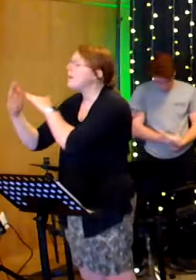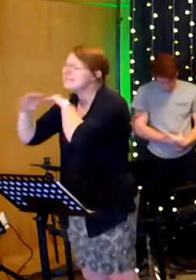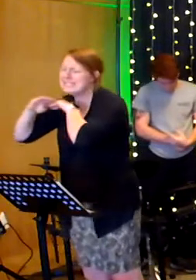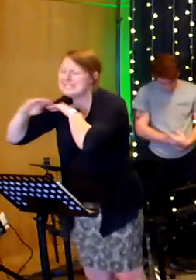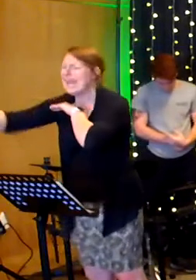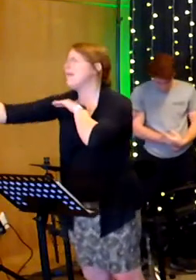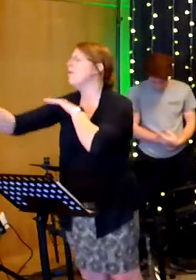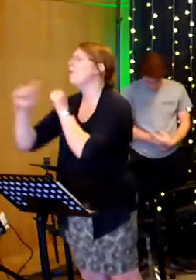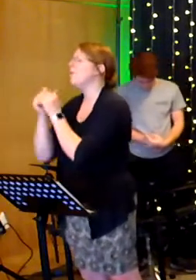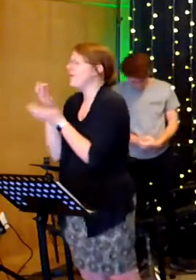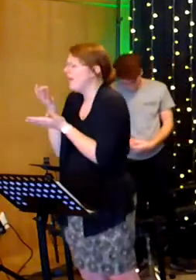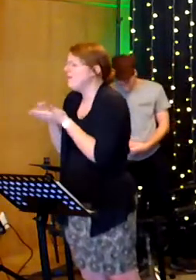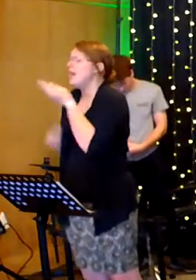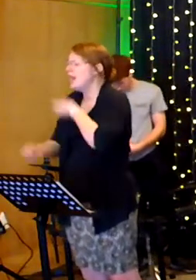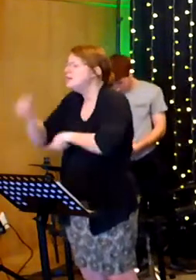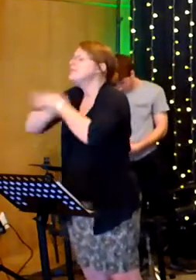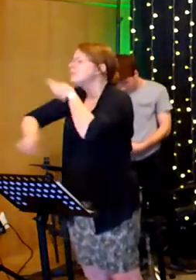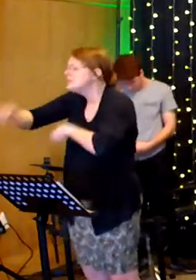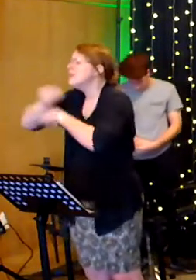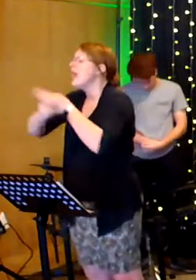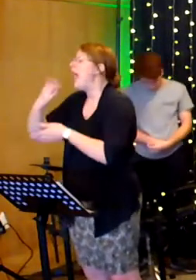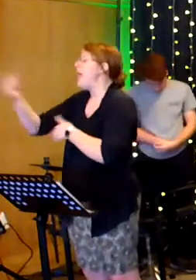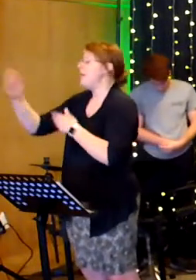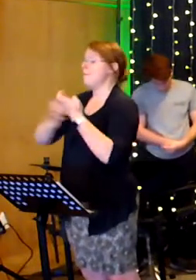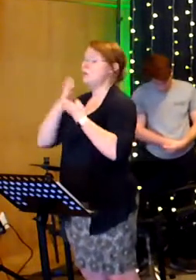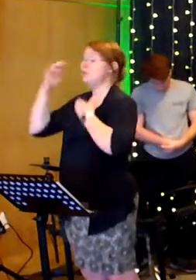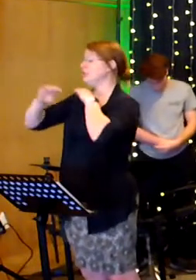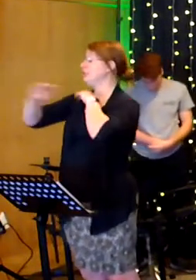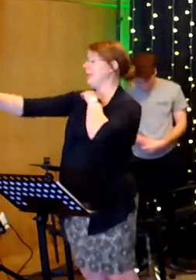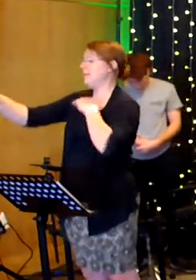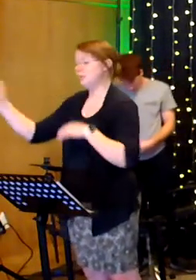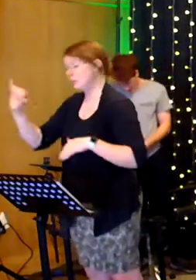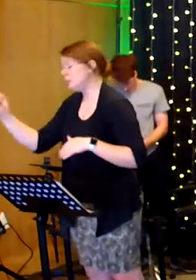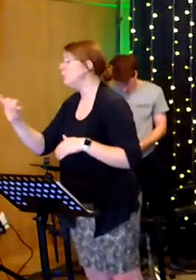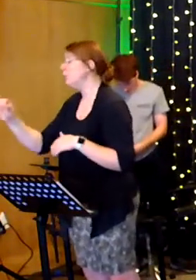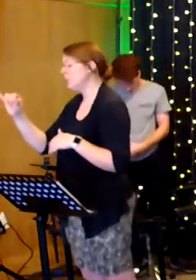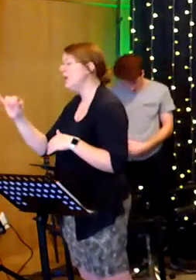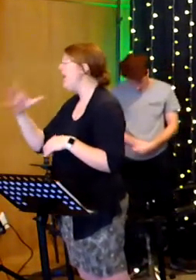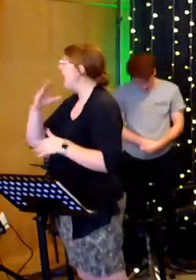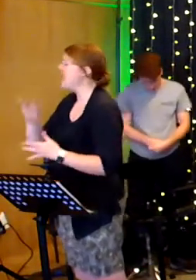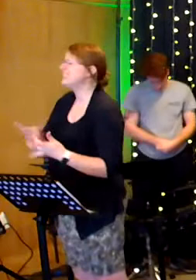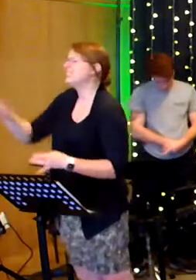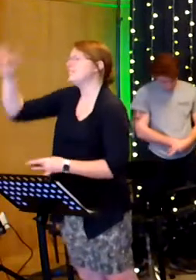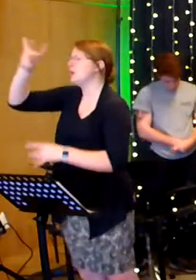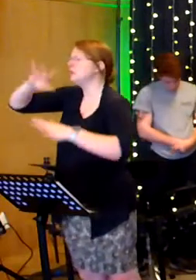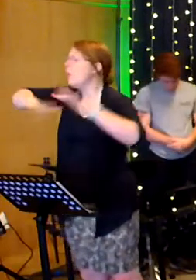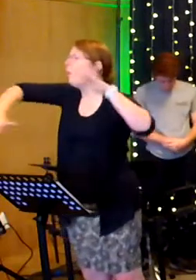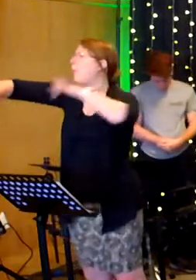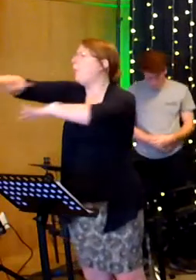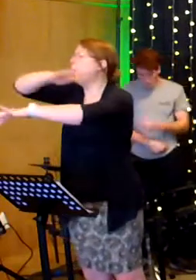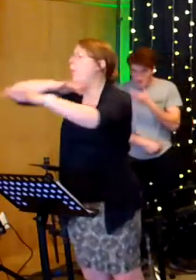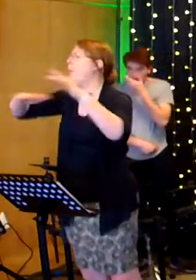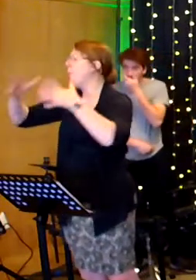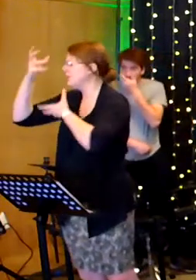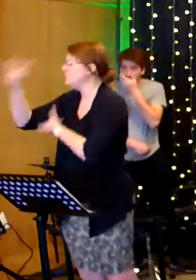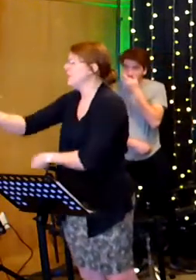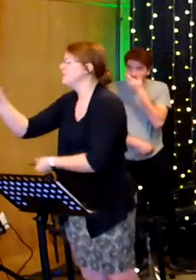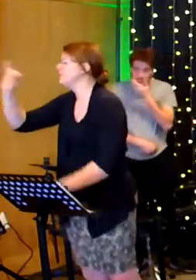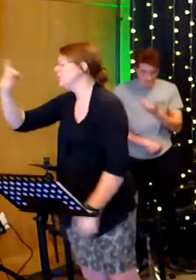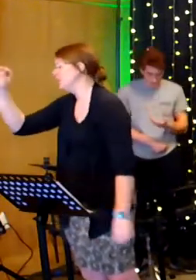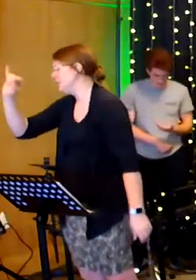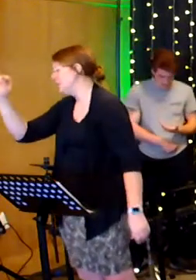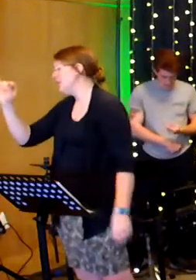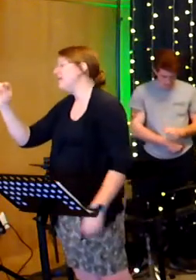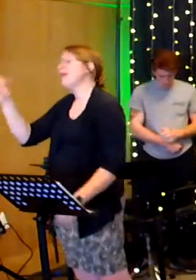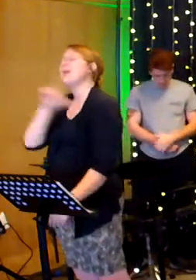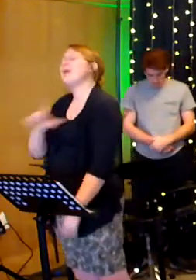finances and how to become even stable in our emotions and in all the spiritual activities that we take. So, Lord,